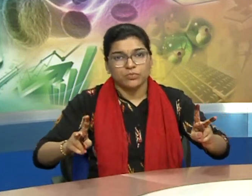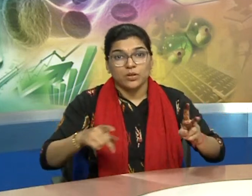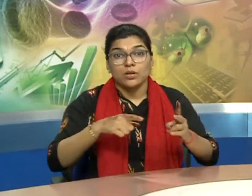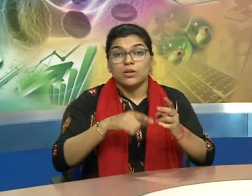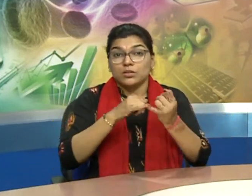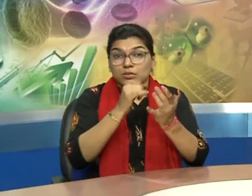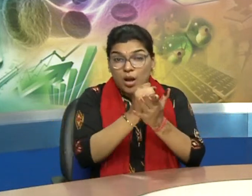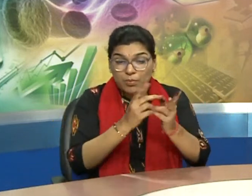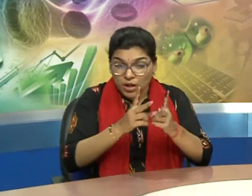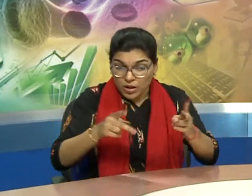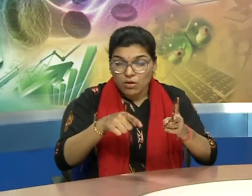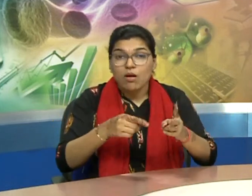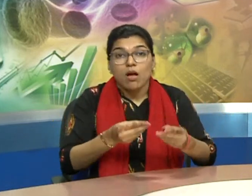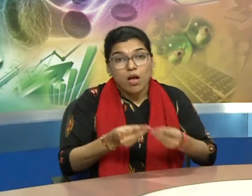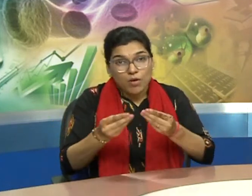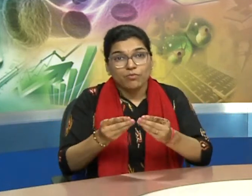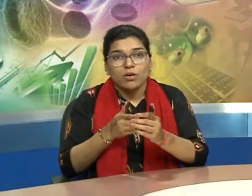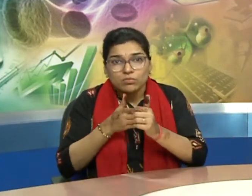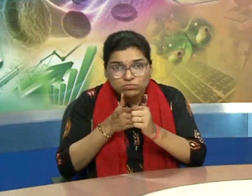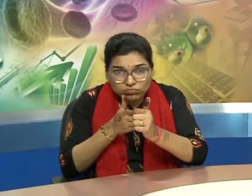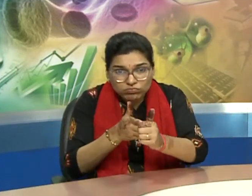of the various disciplines,